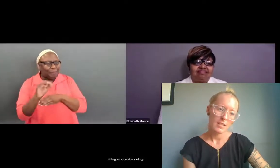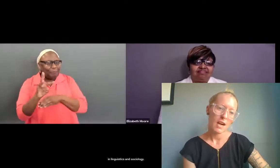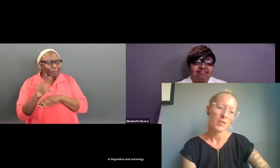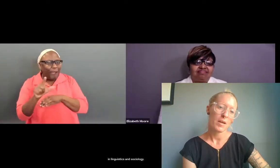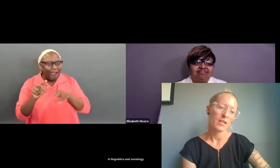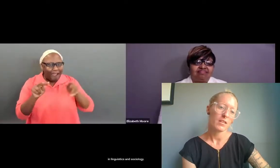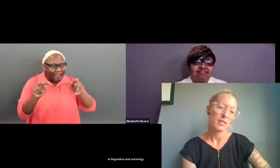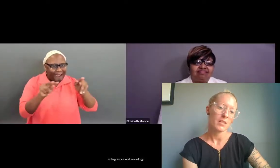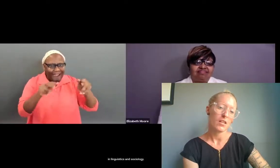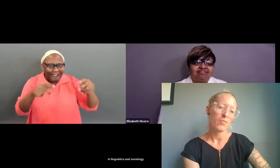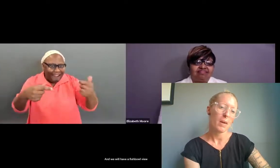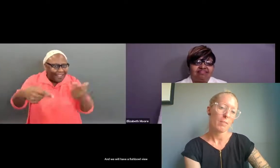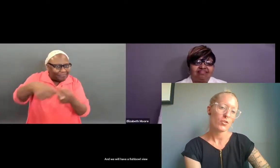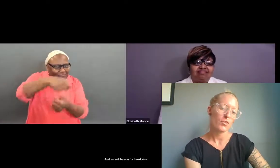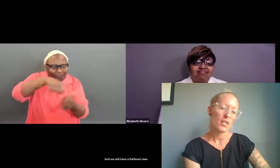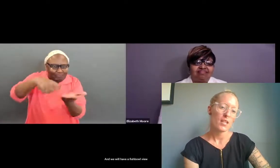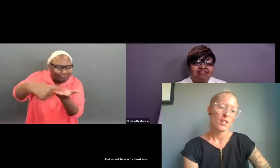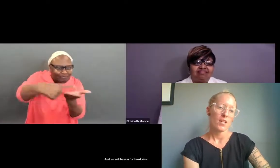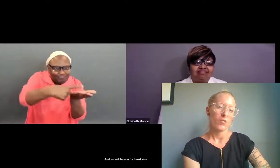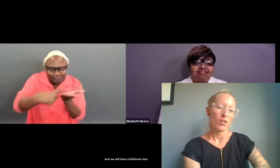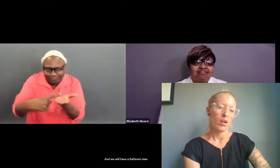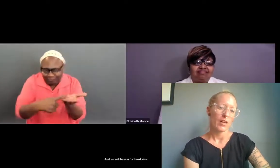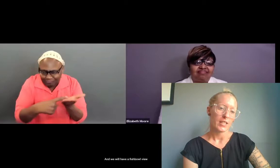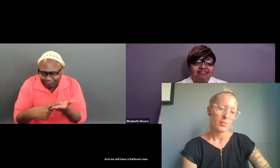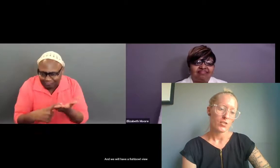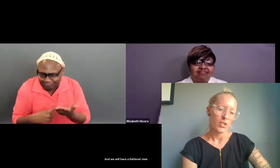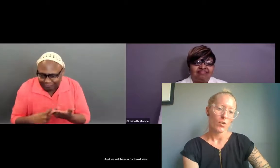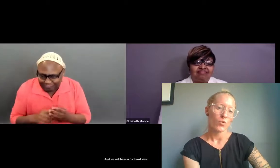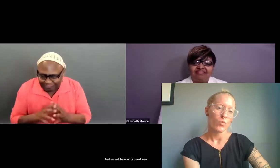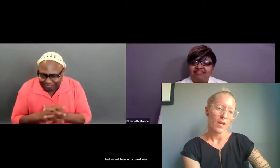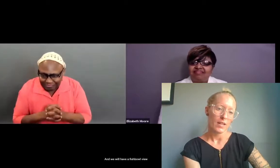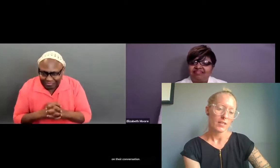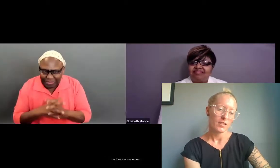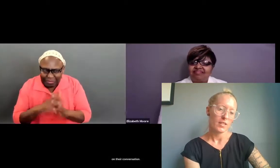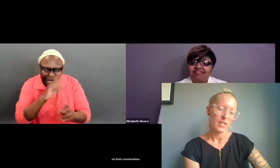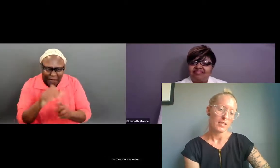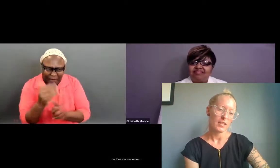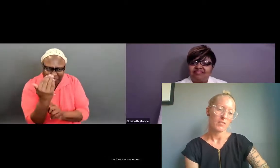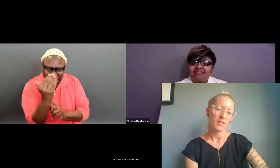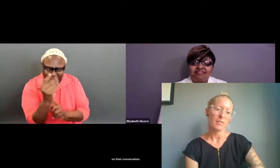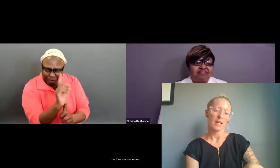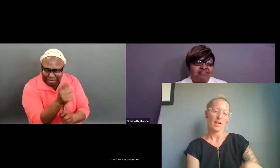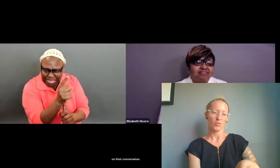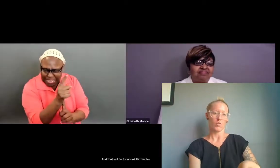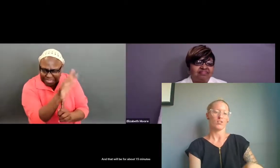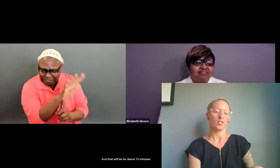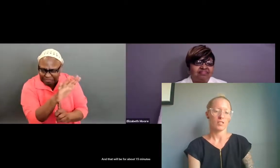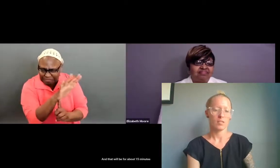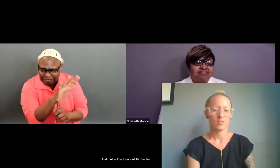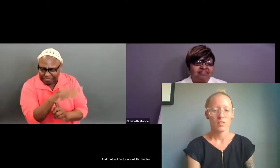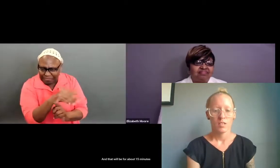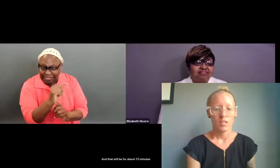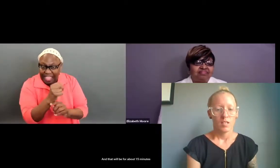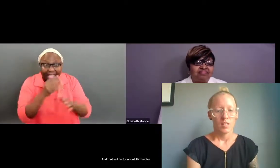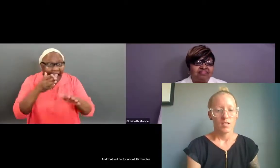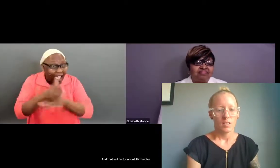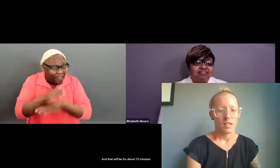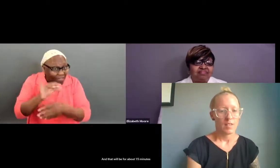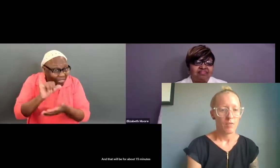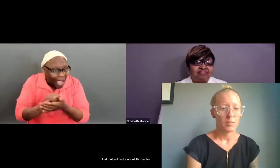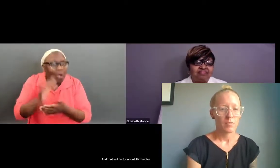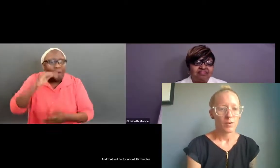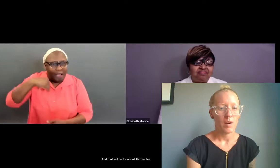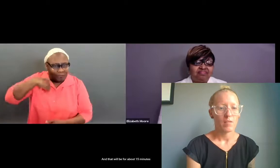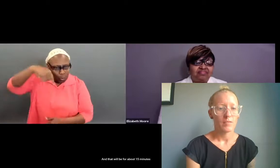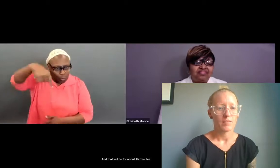I'm excited to have the panelists meet other members. We're all experts in our own way, and to get the feedback after watching this.